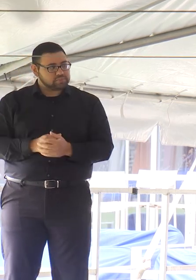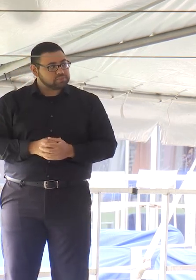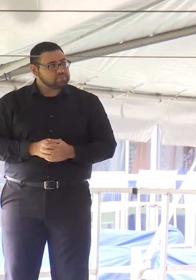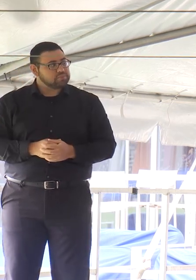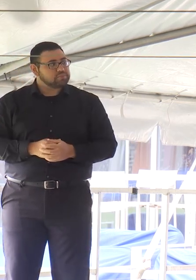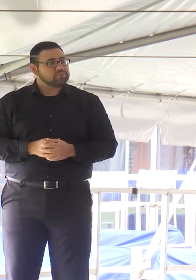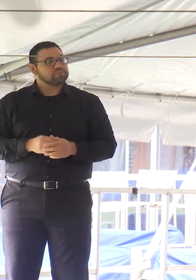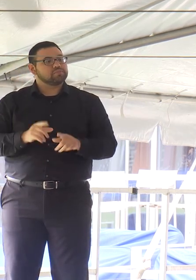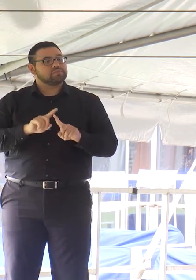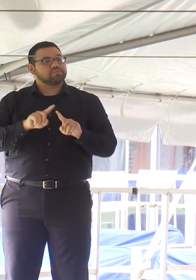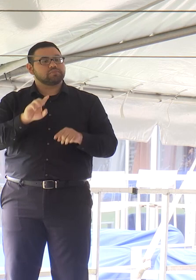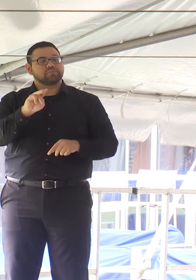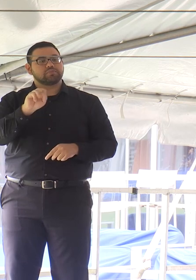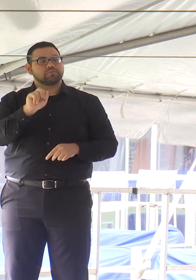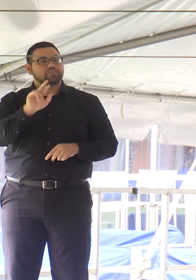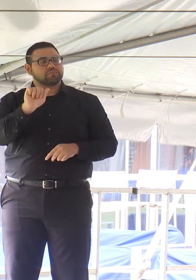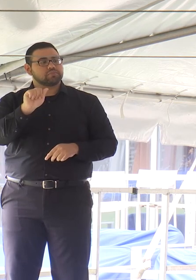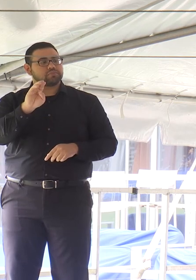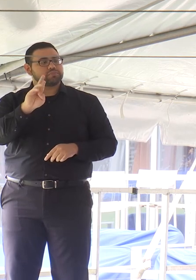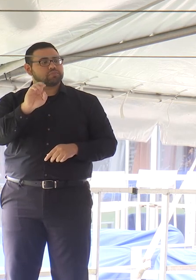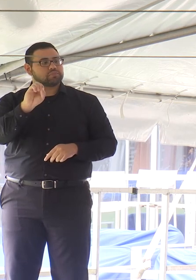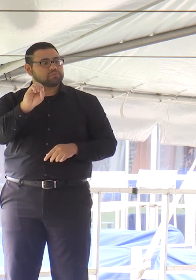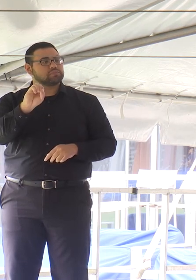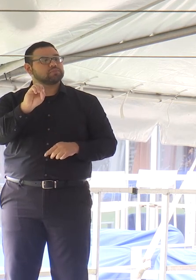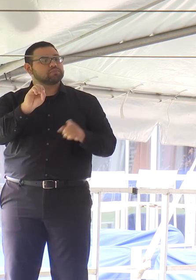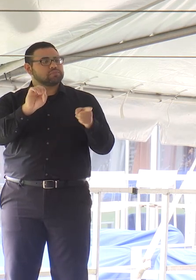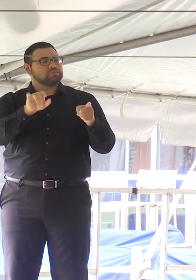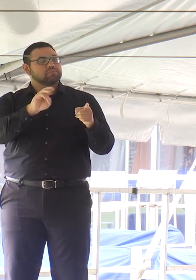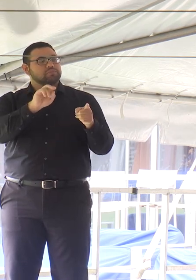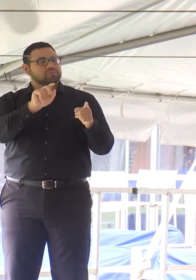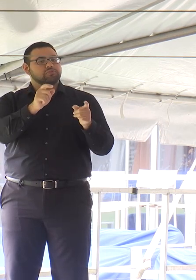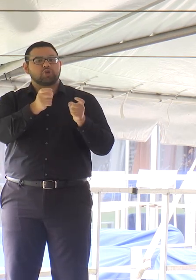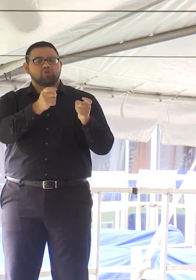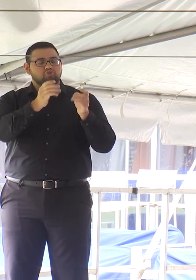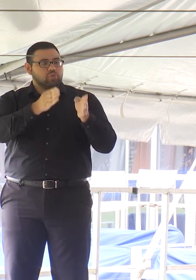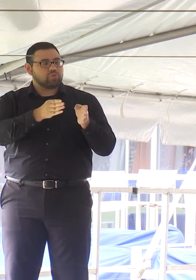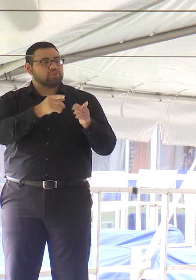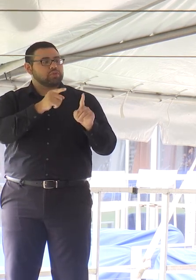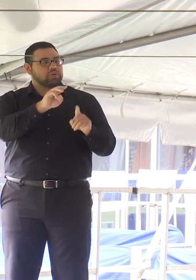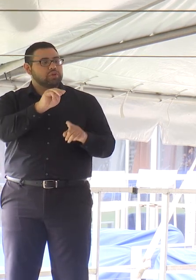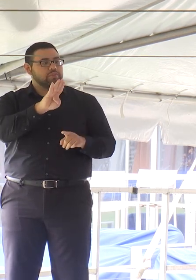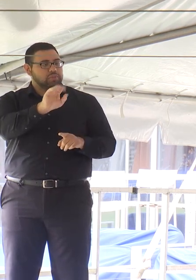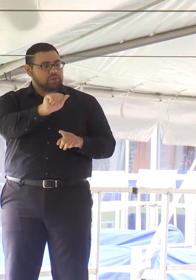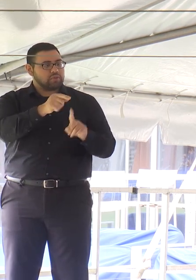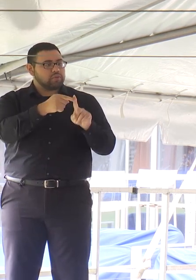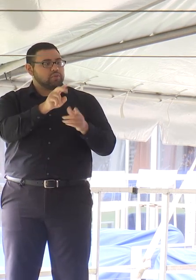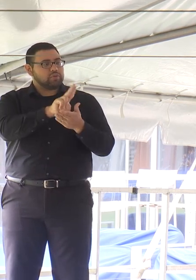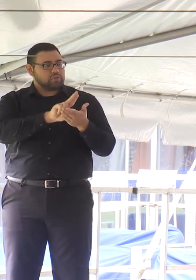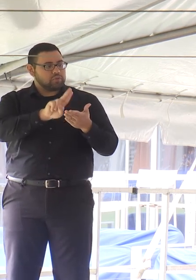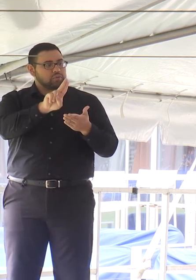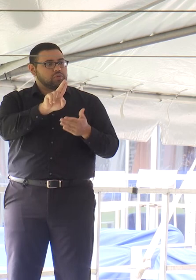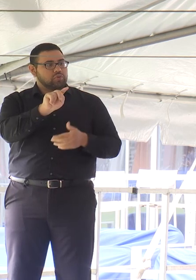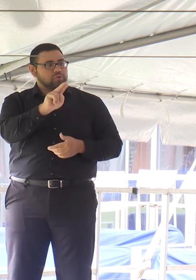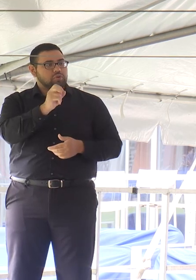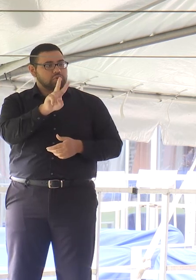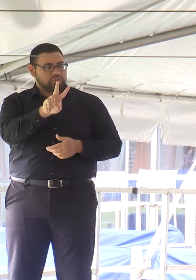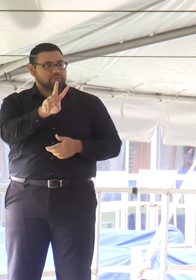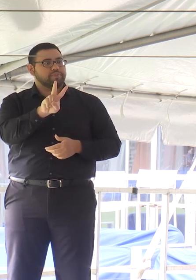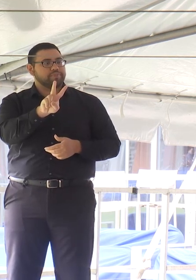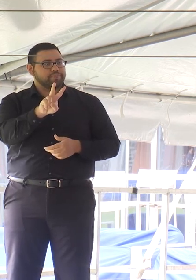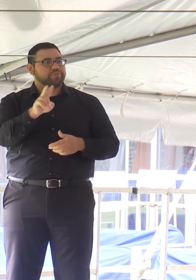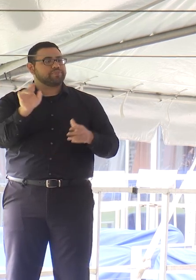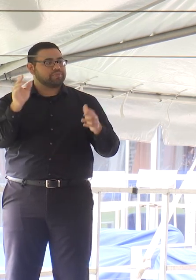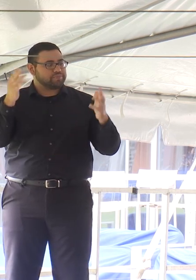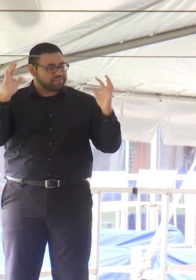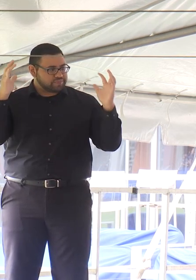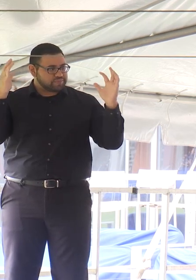Maria Bravo's here. Where's Maria? Maria's our controller. She's an MBA from the UTRGV.